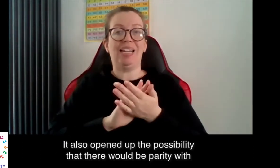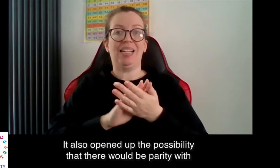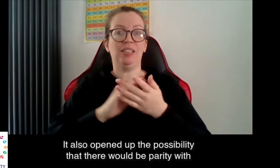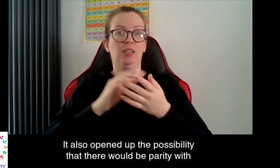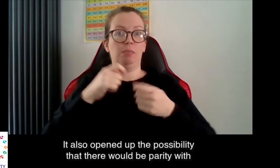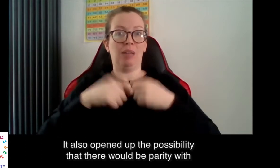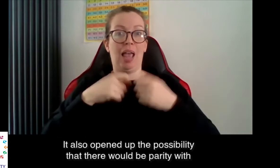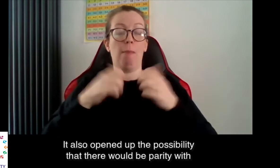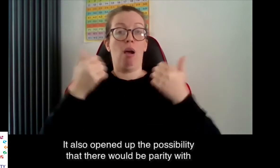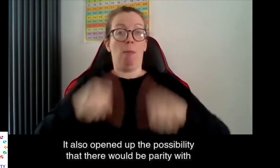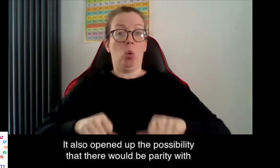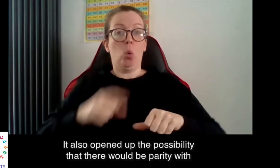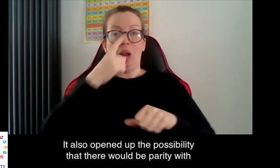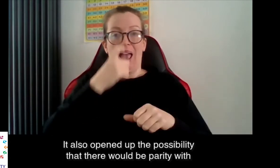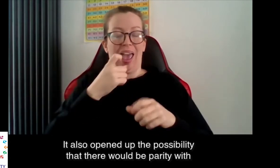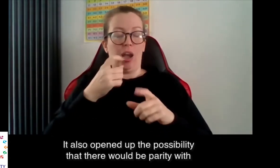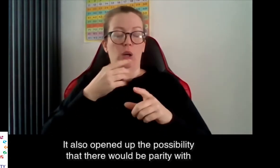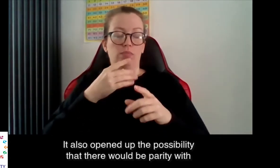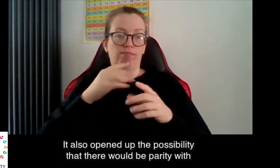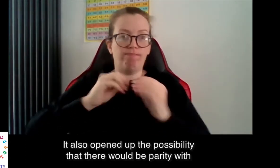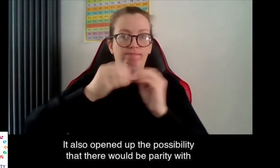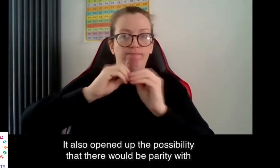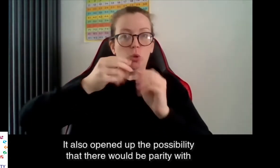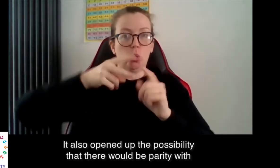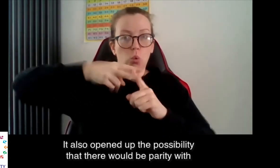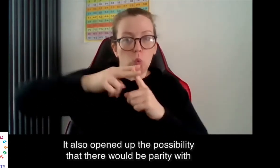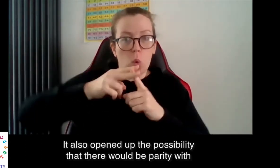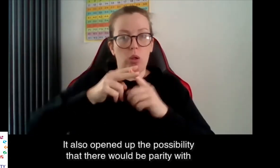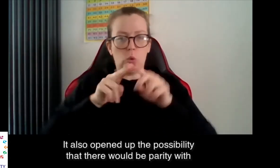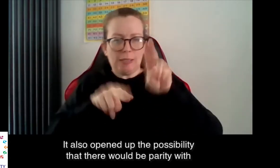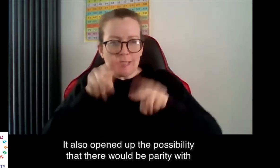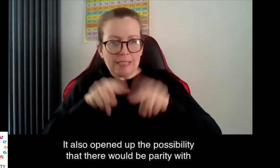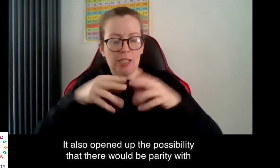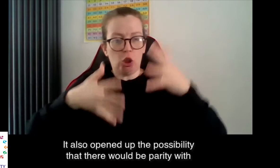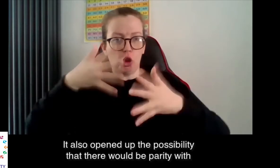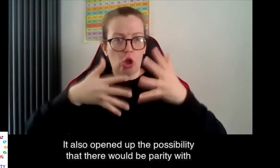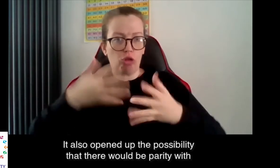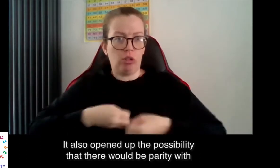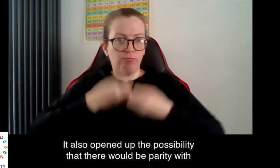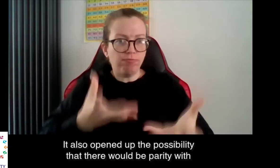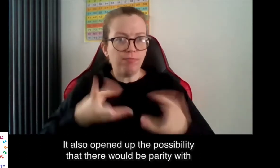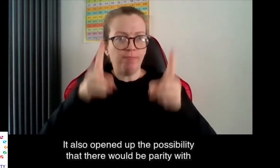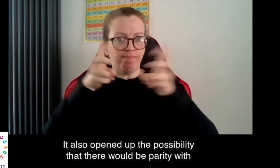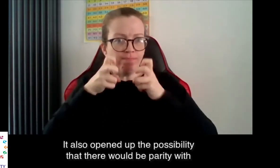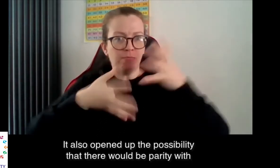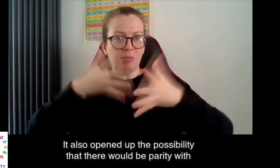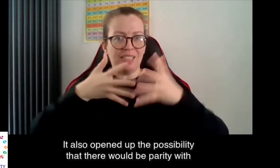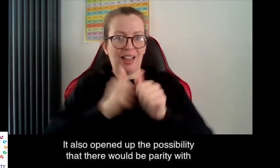that tools for the assessment of children's expressive and receptive BSL were being